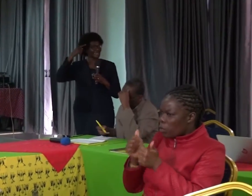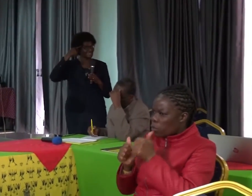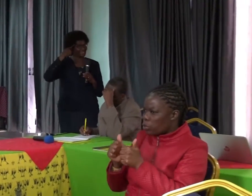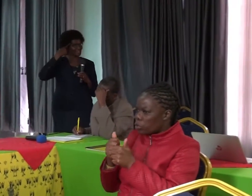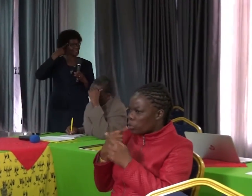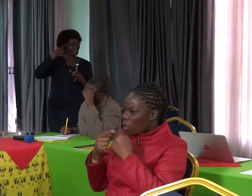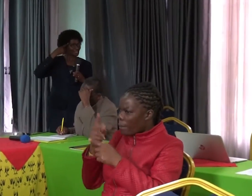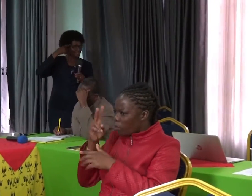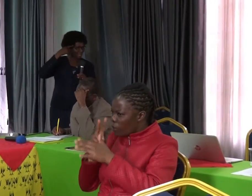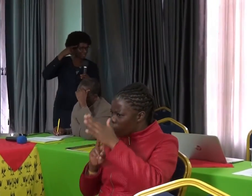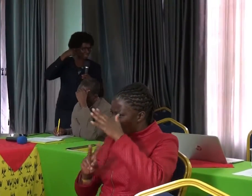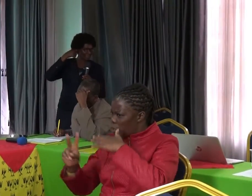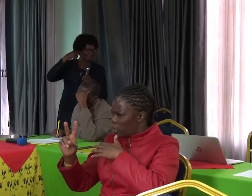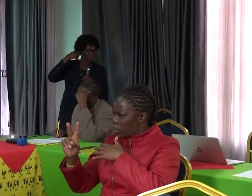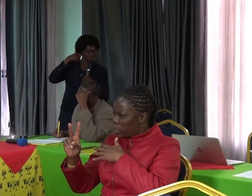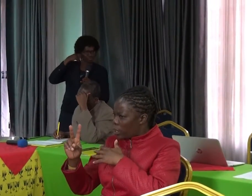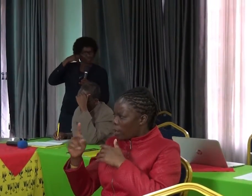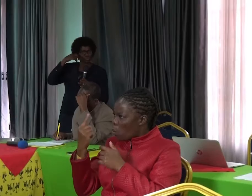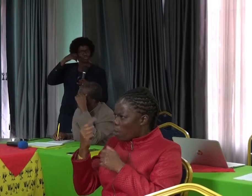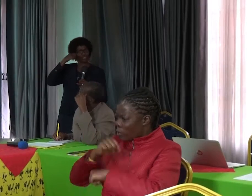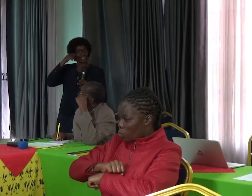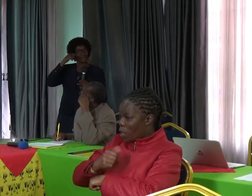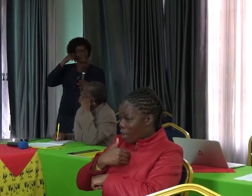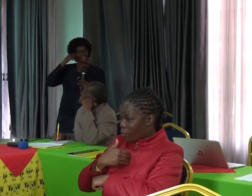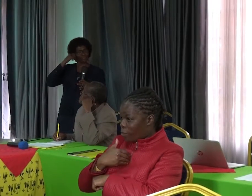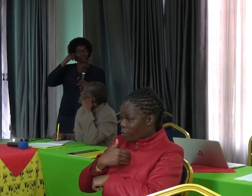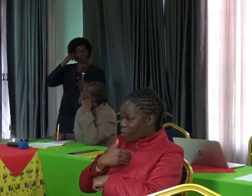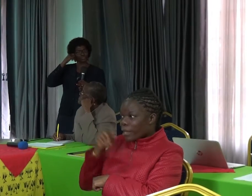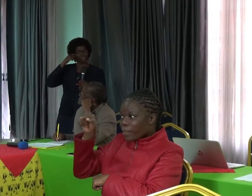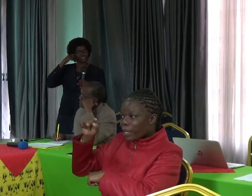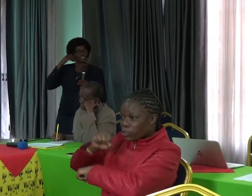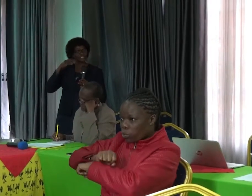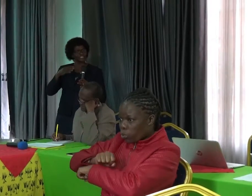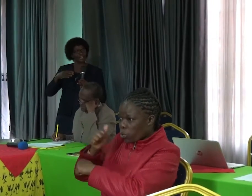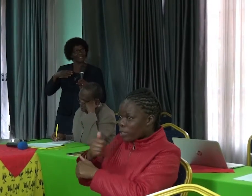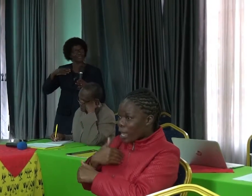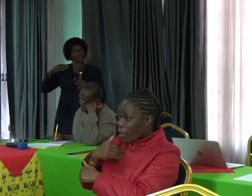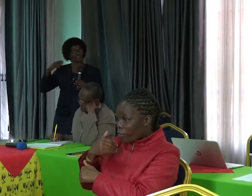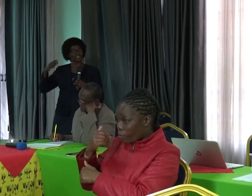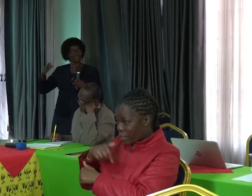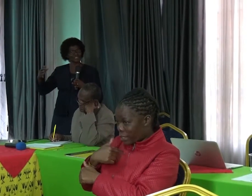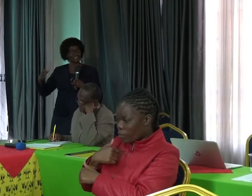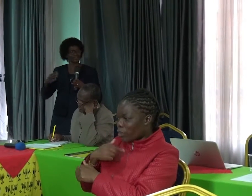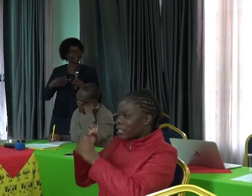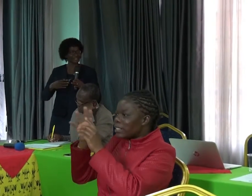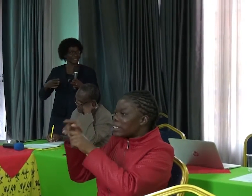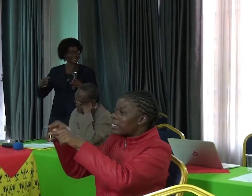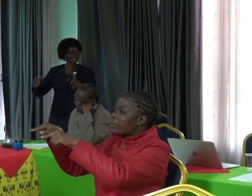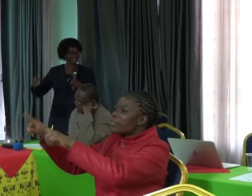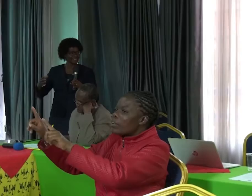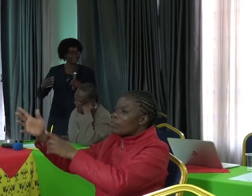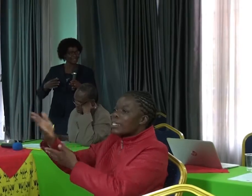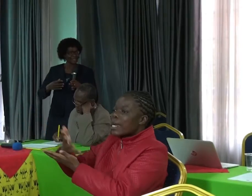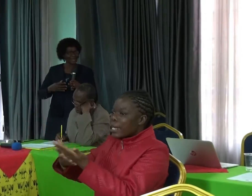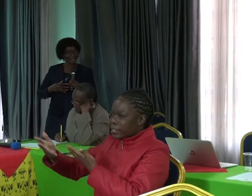visionary head. Like me, I already have one school. So now in that school, teachers continuously keep on